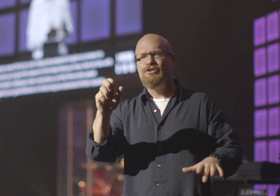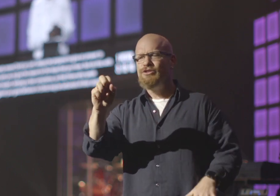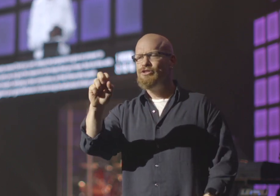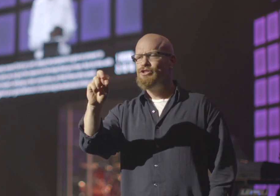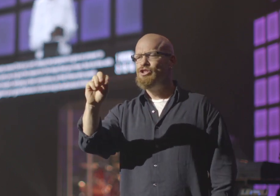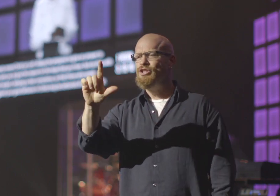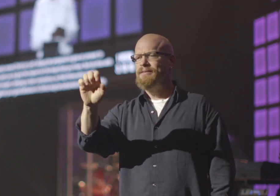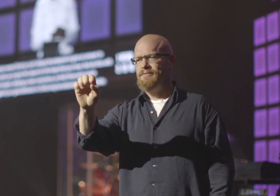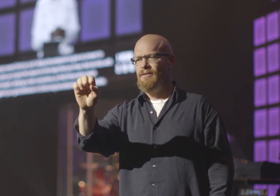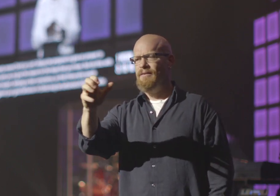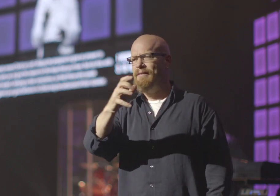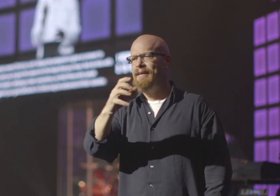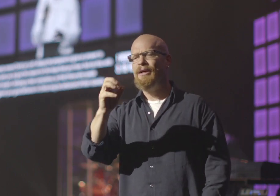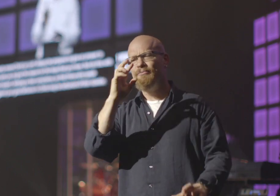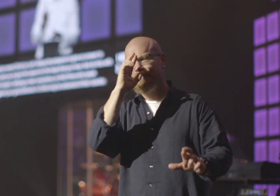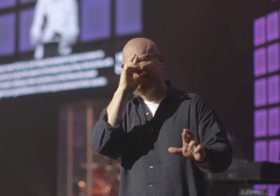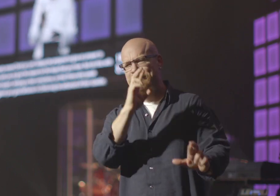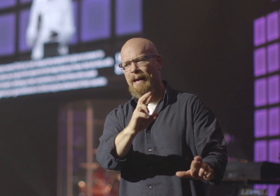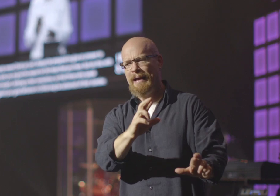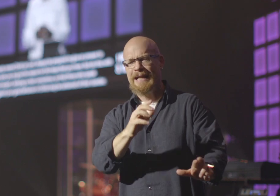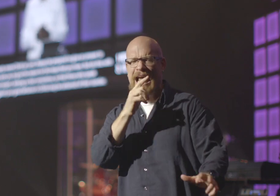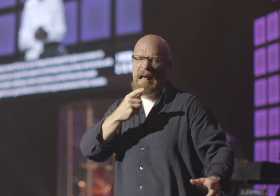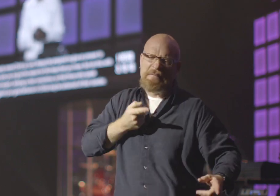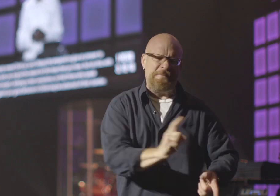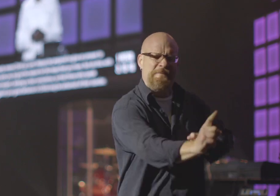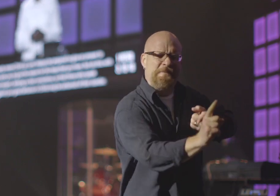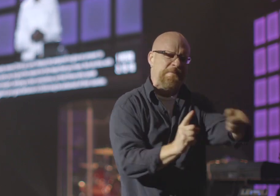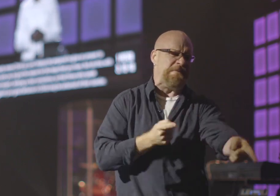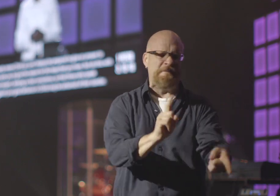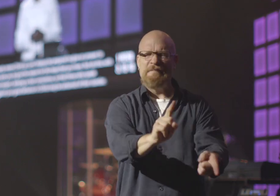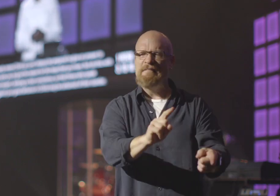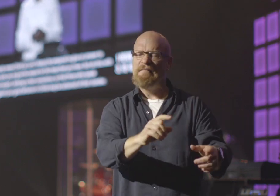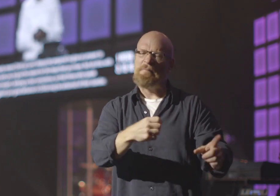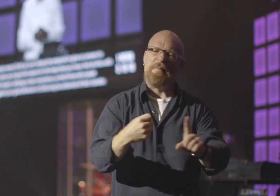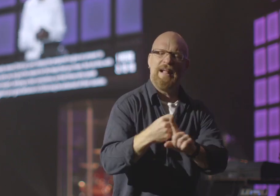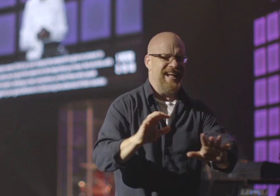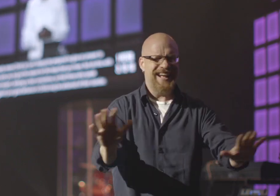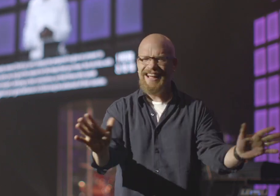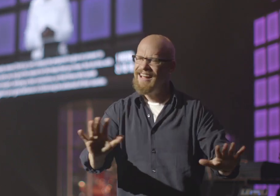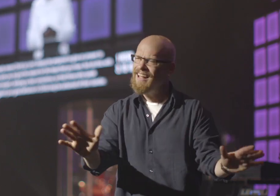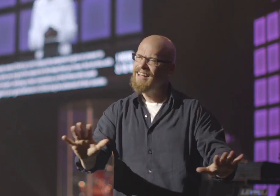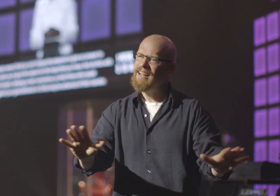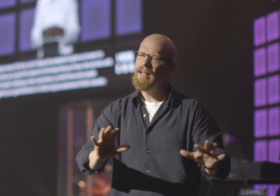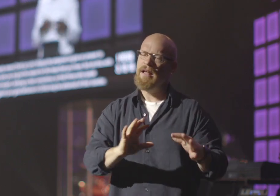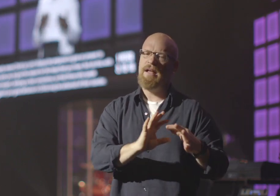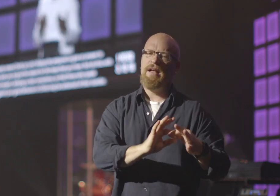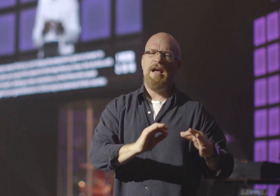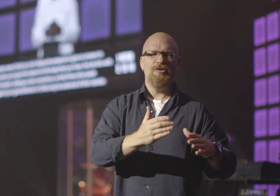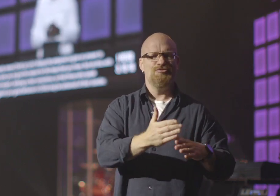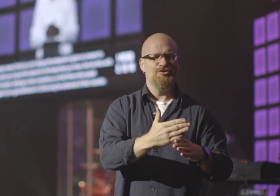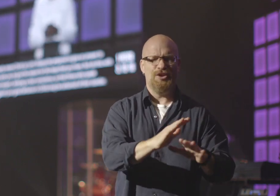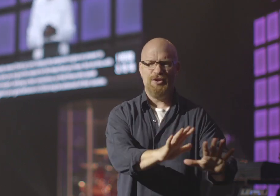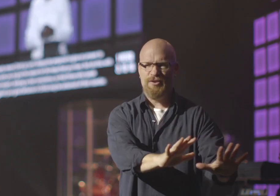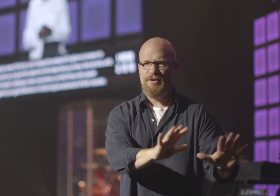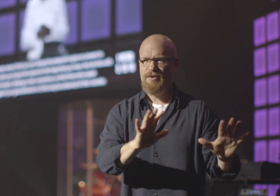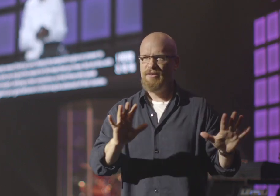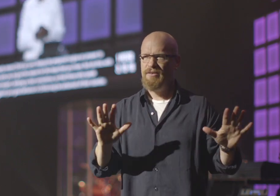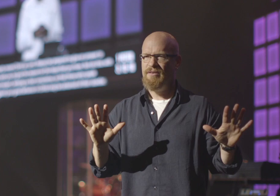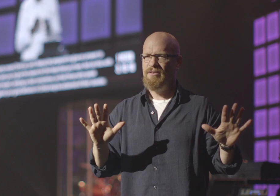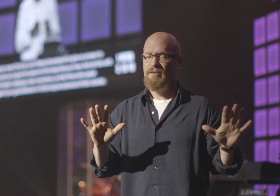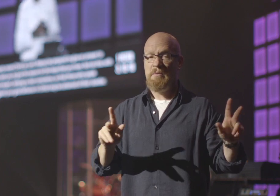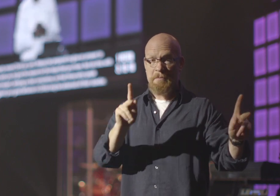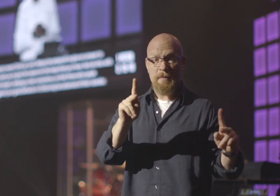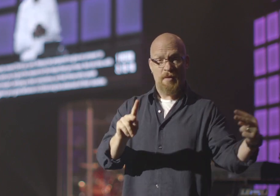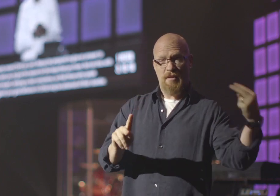respect. Verse 16 says, keeping a clear conscience, so that those who speak maliciously against